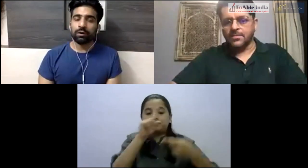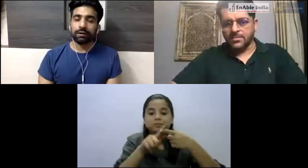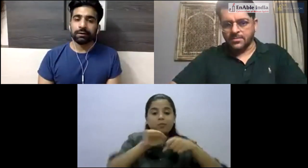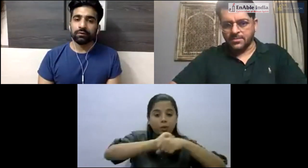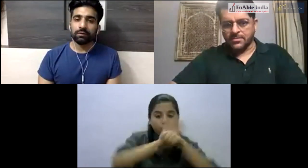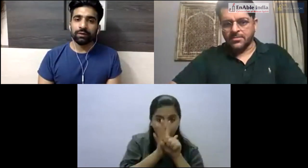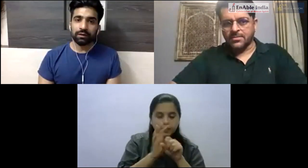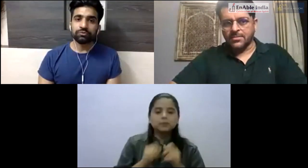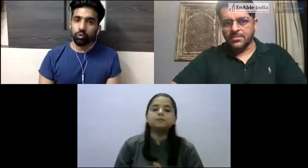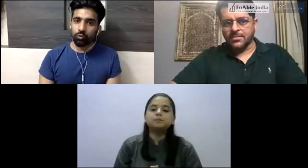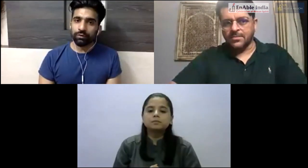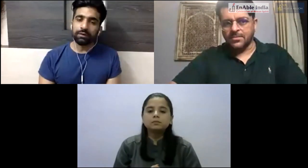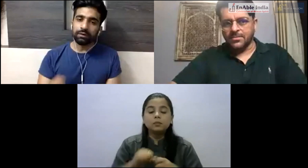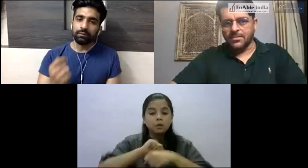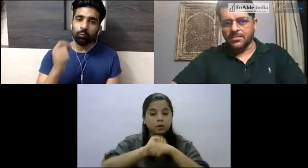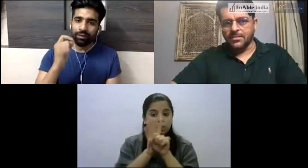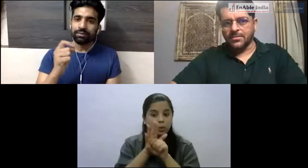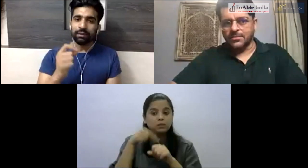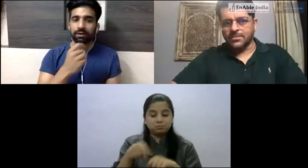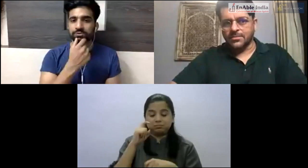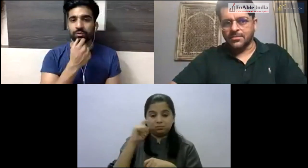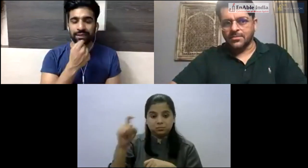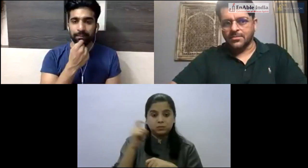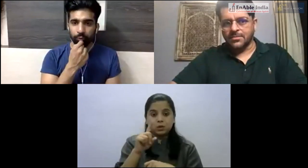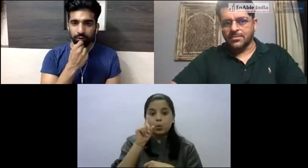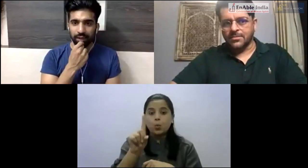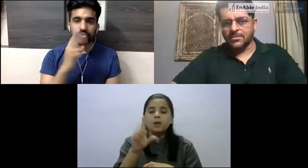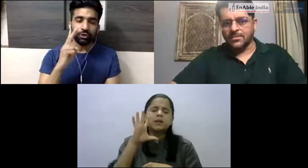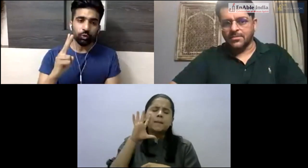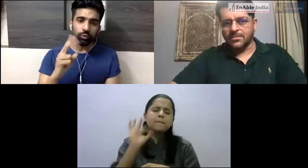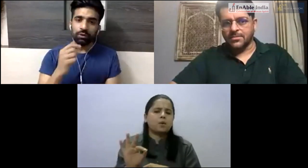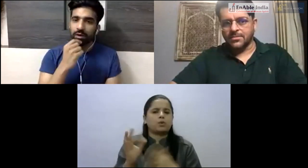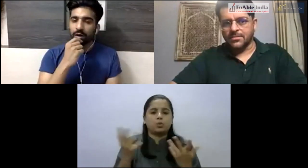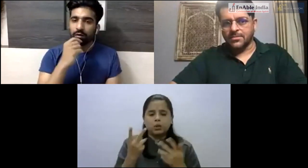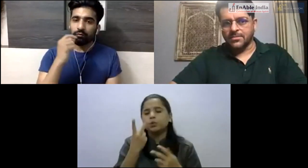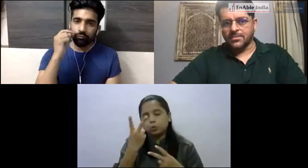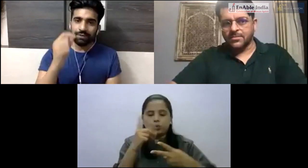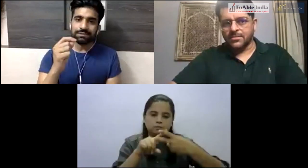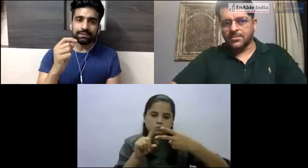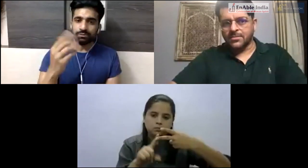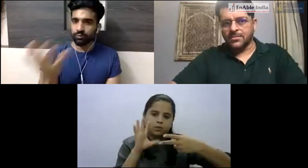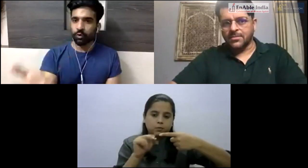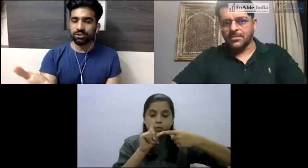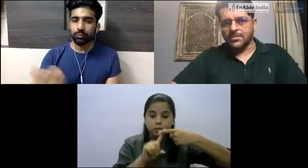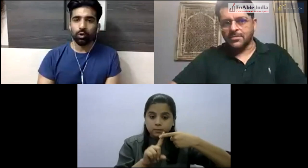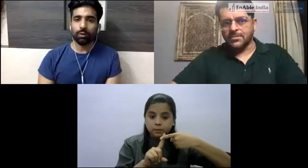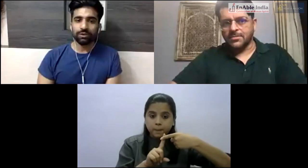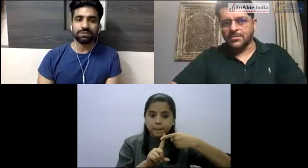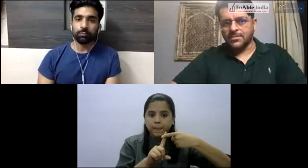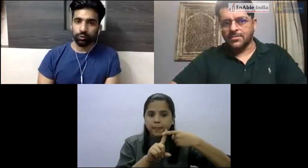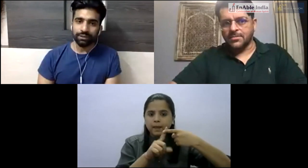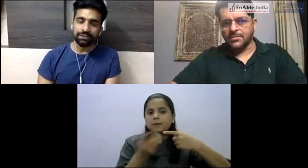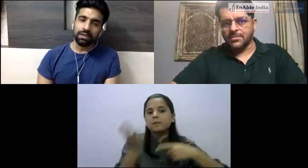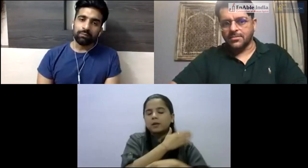now when it comes to COVID, one thing becomes really important. Actually, two. Uh, First is we already spoke about